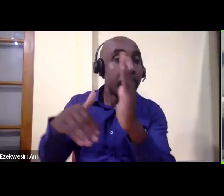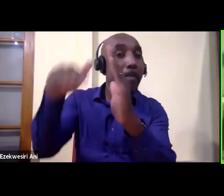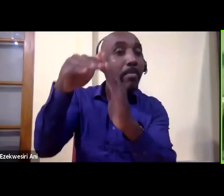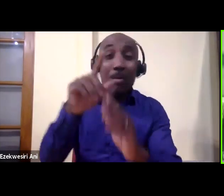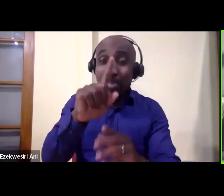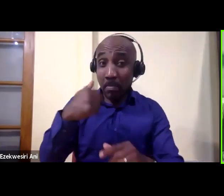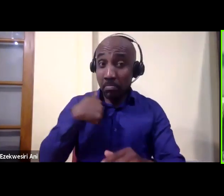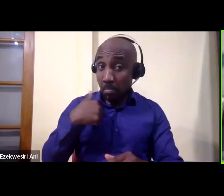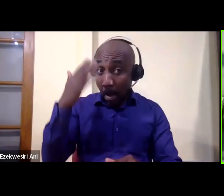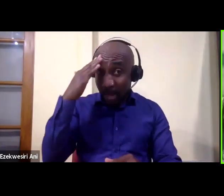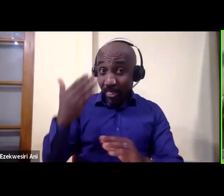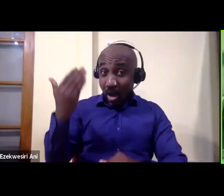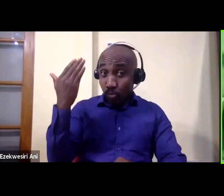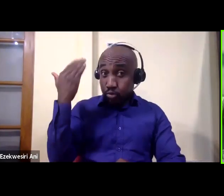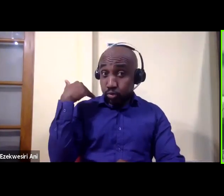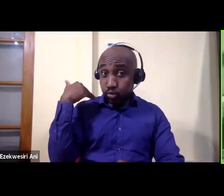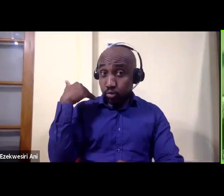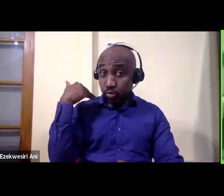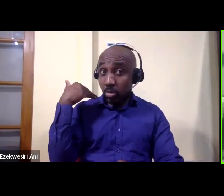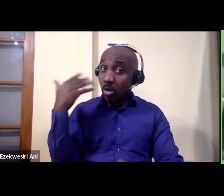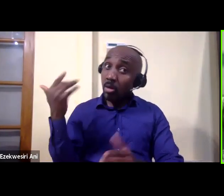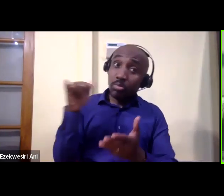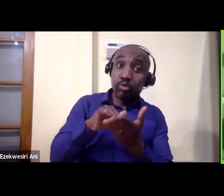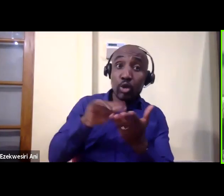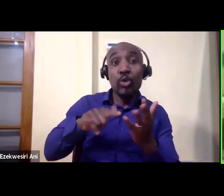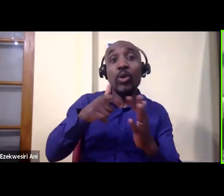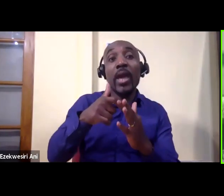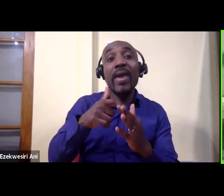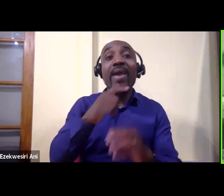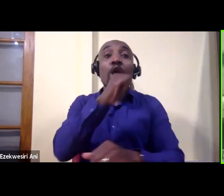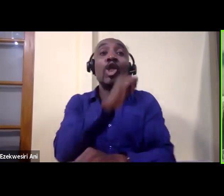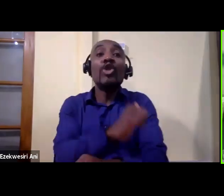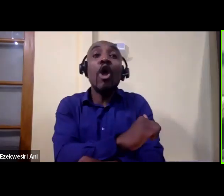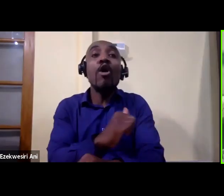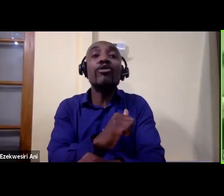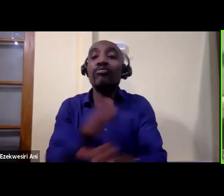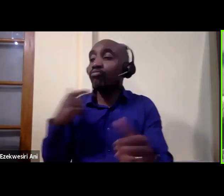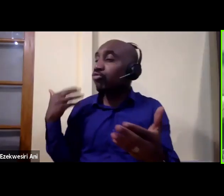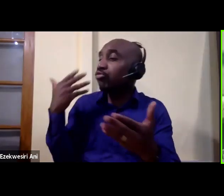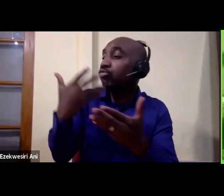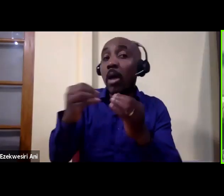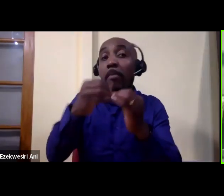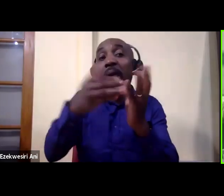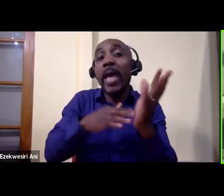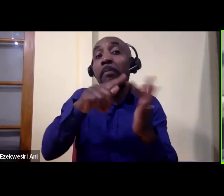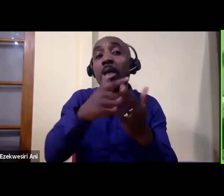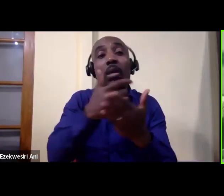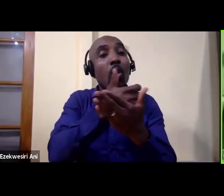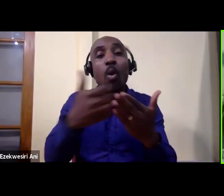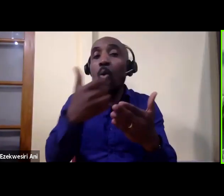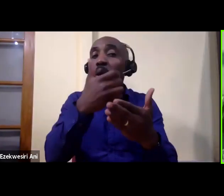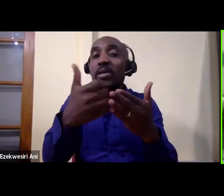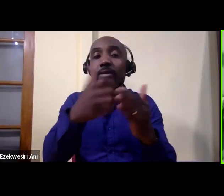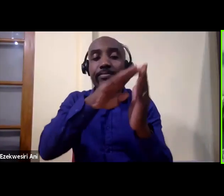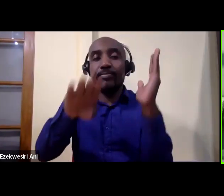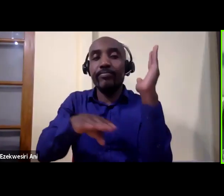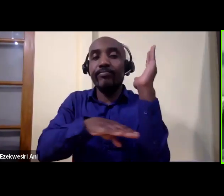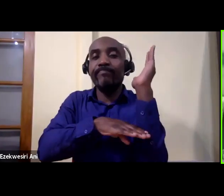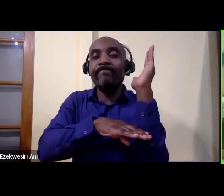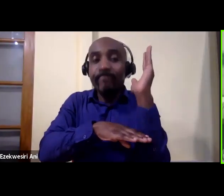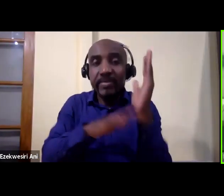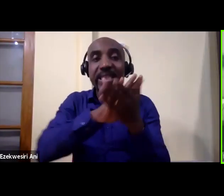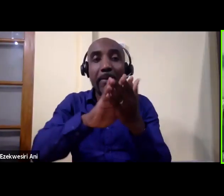came to this country and fitted as a nurse, you find BAME people at the bottom of the ladder. So our sectoral